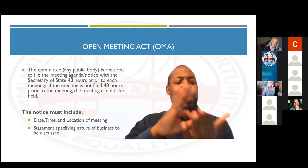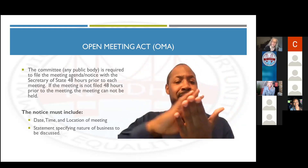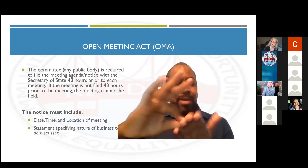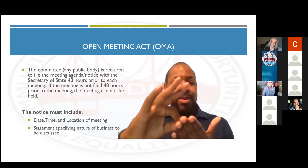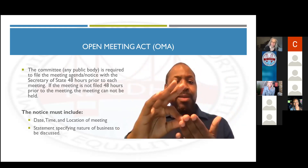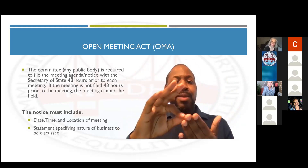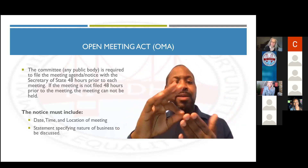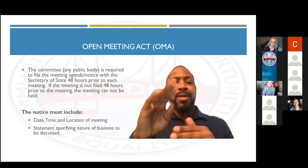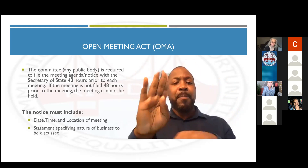the agenda.